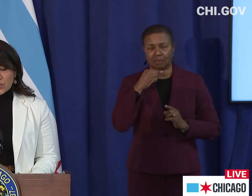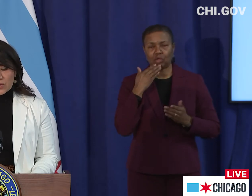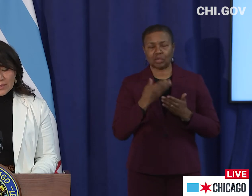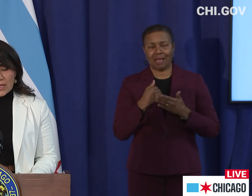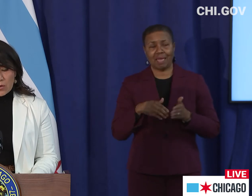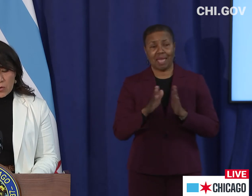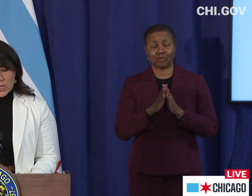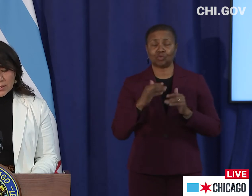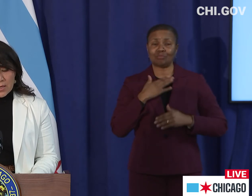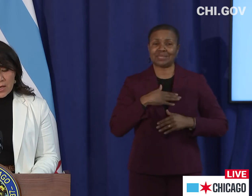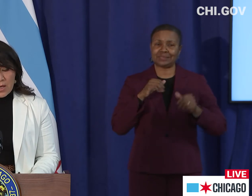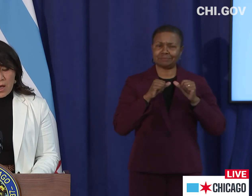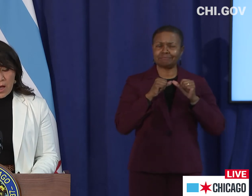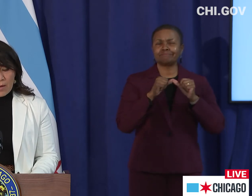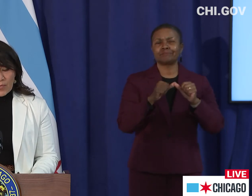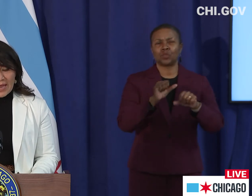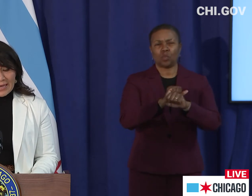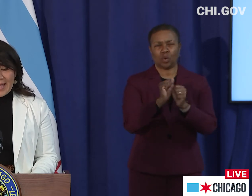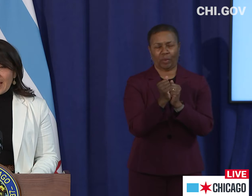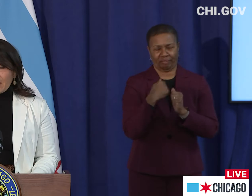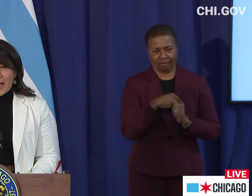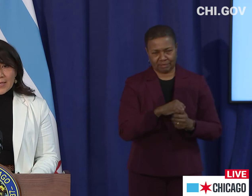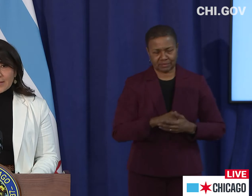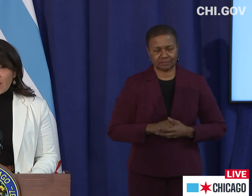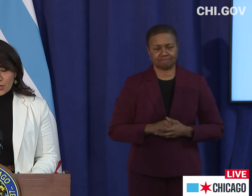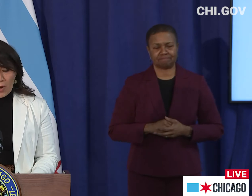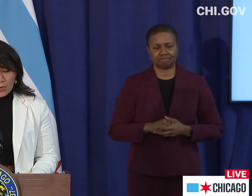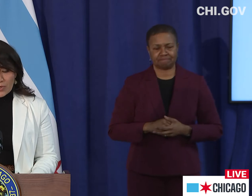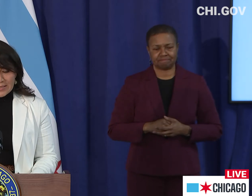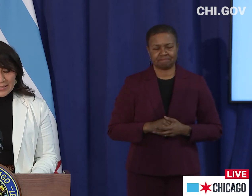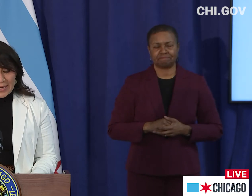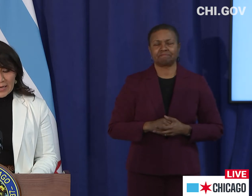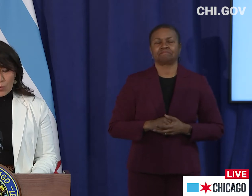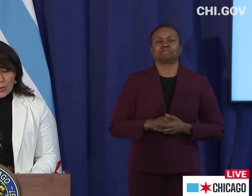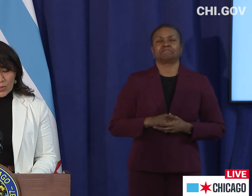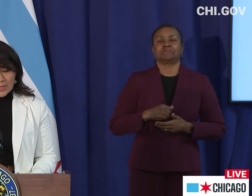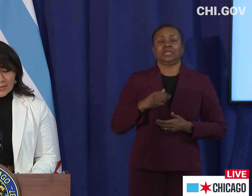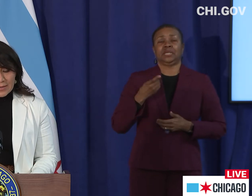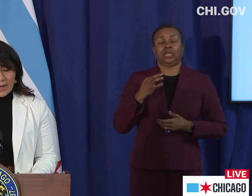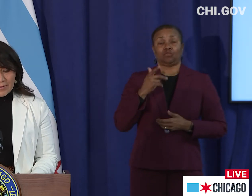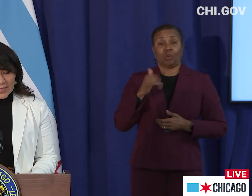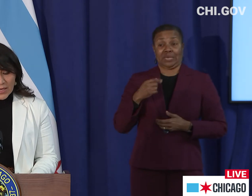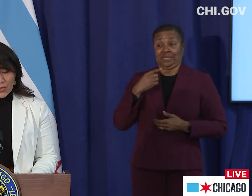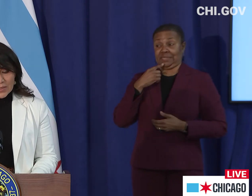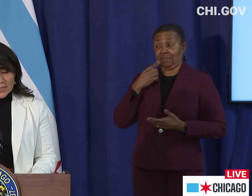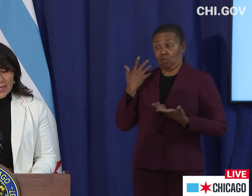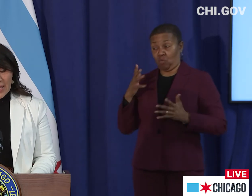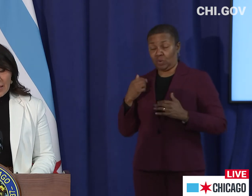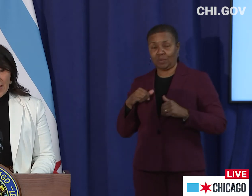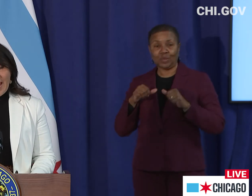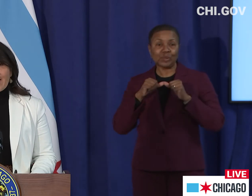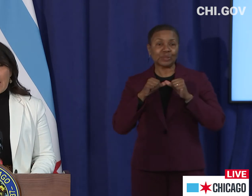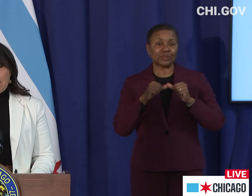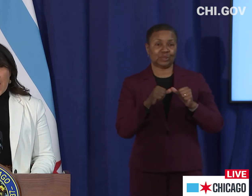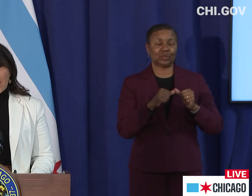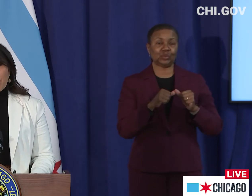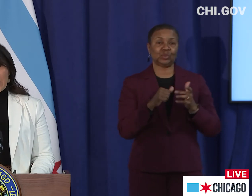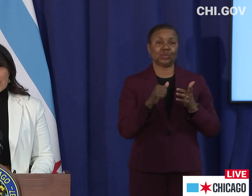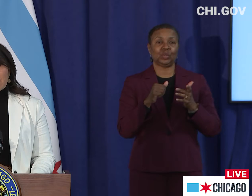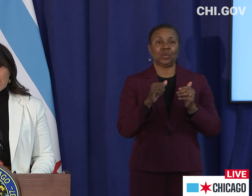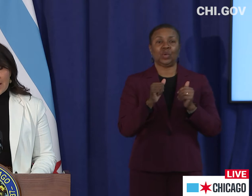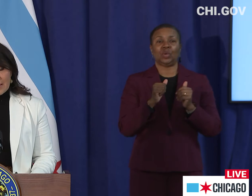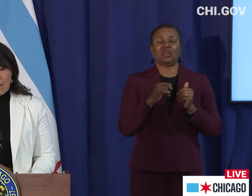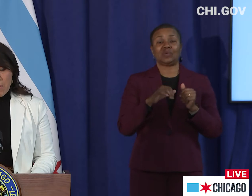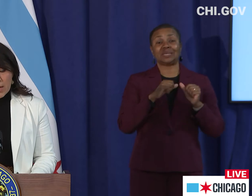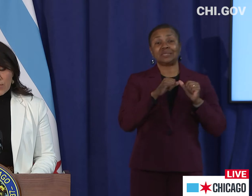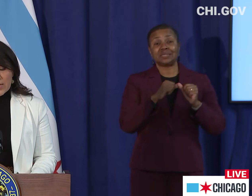I ask you to stay the course. And again, as Dr. Arwady stated, we will continue to stay at that, if we